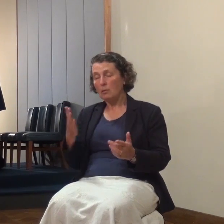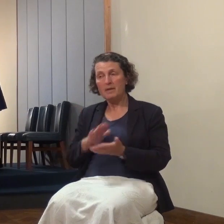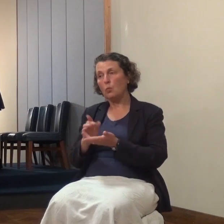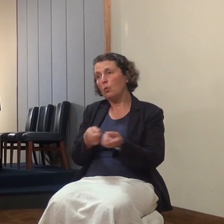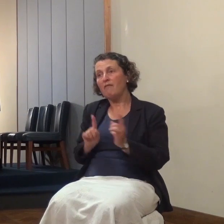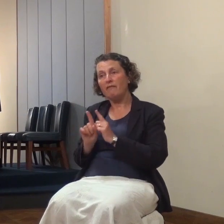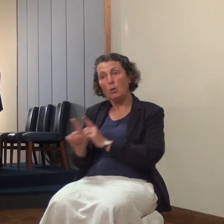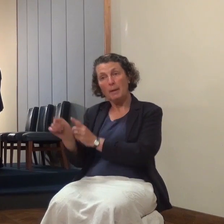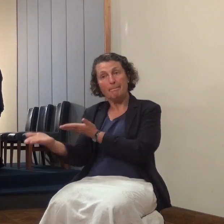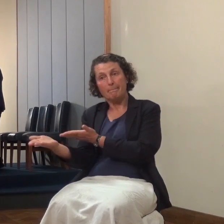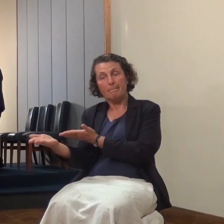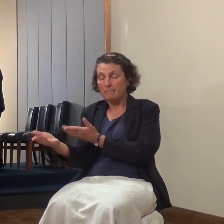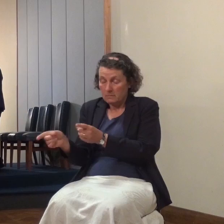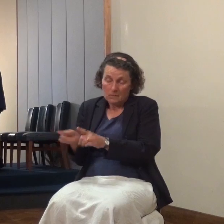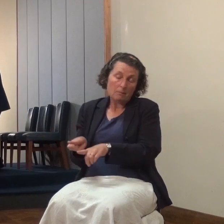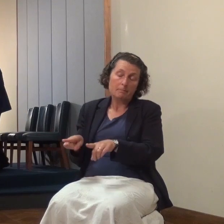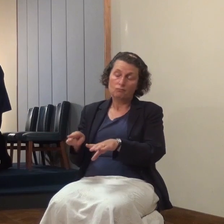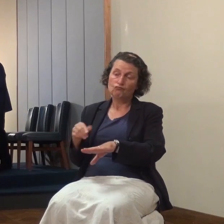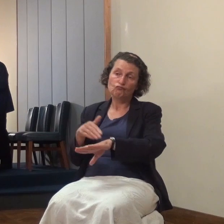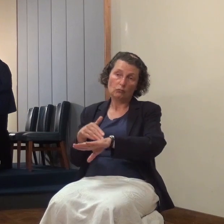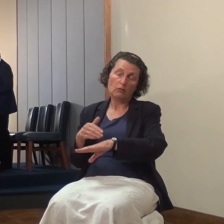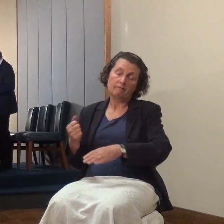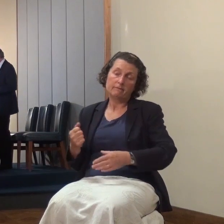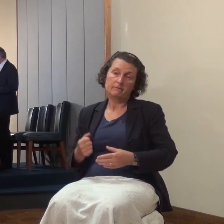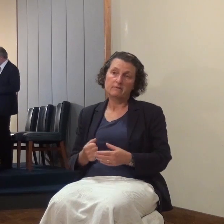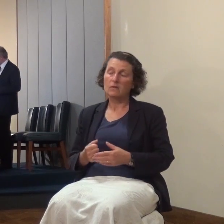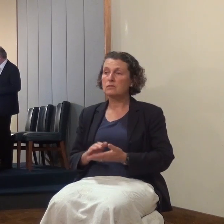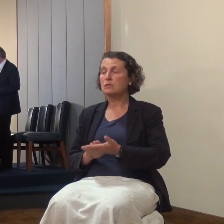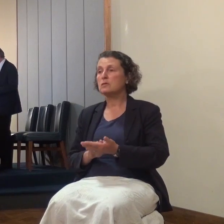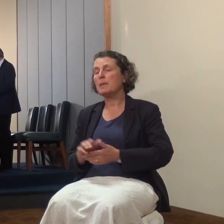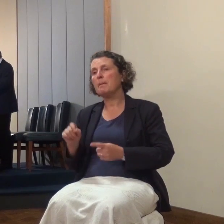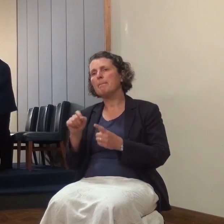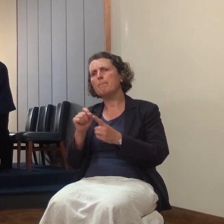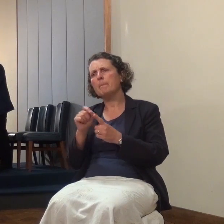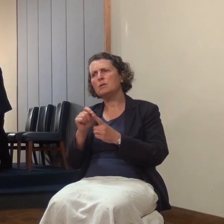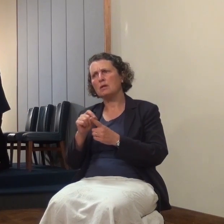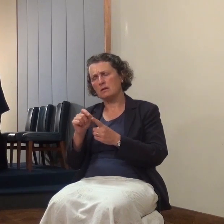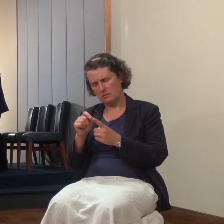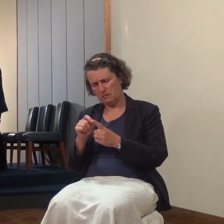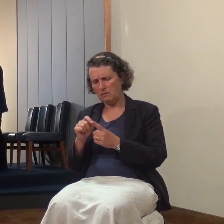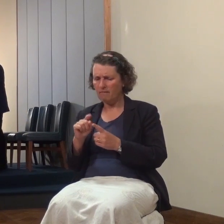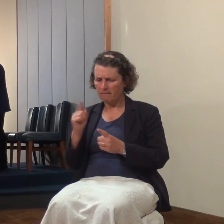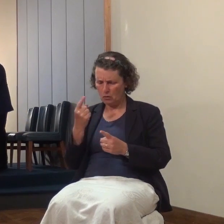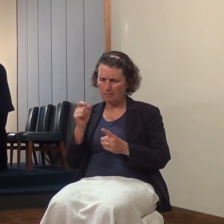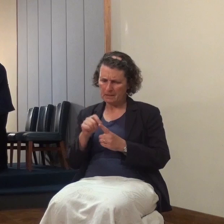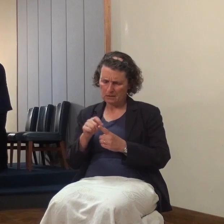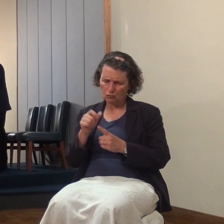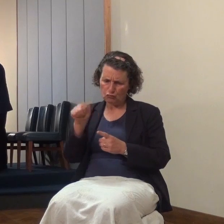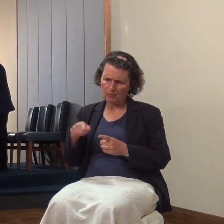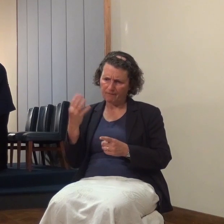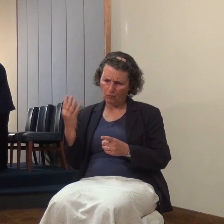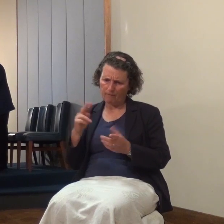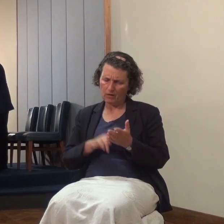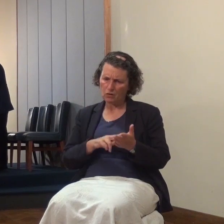we might say that they are not unkind or glib words that the Apostle Peter speaks, again in 1 Peter chapter 4 and